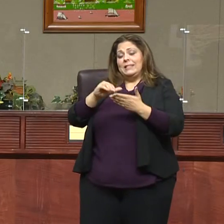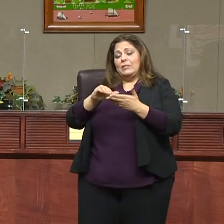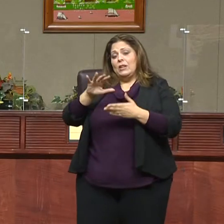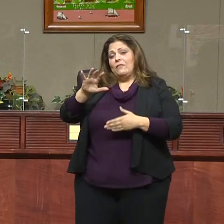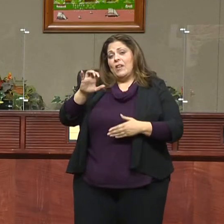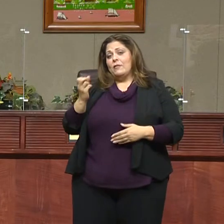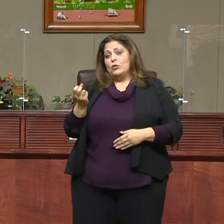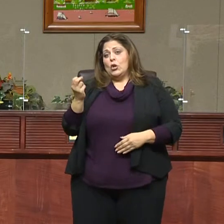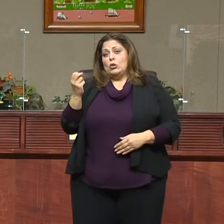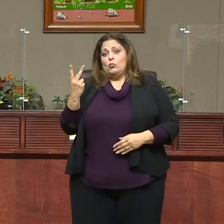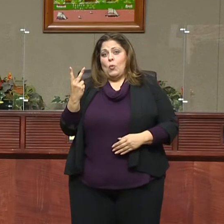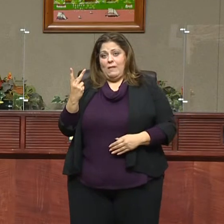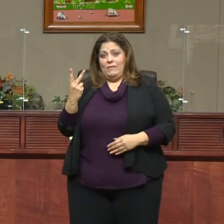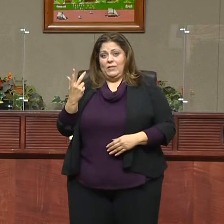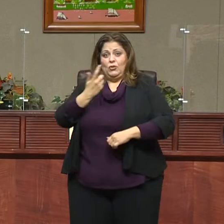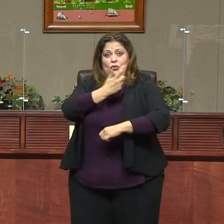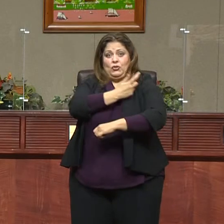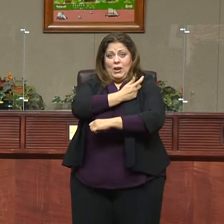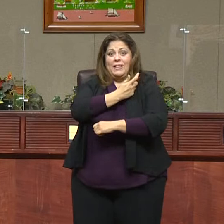126,512 doses,